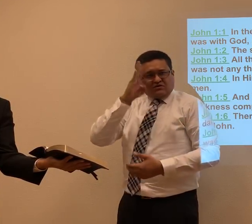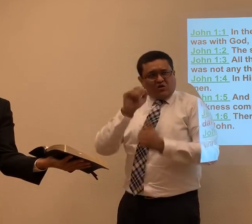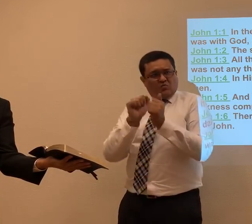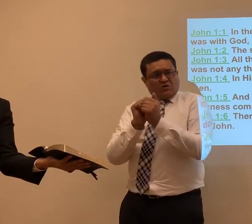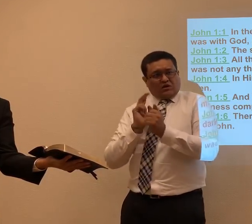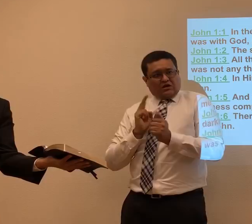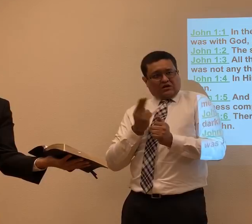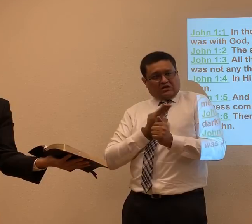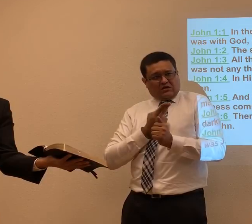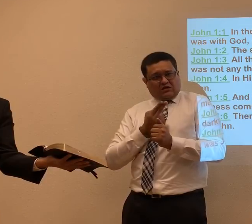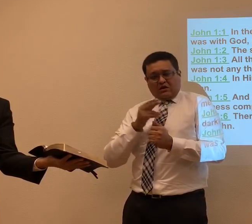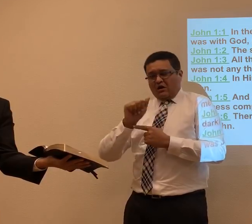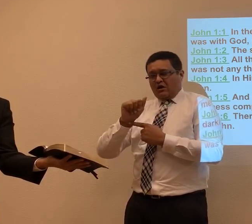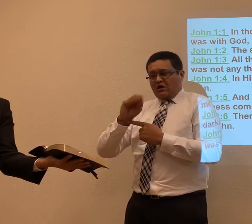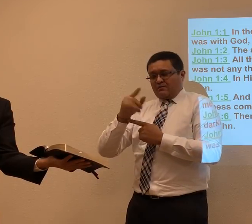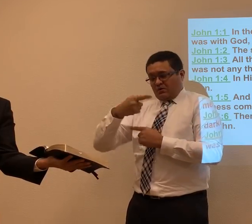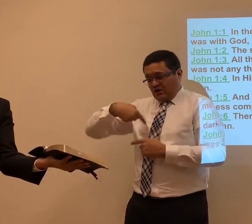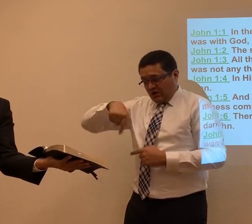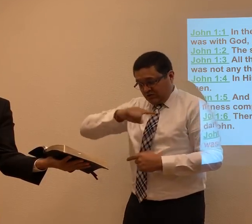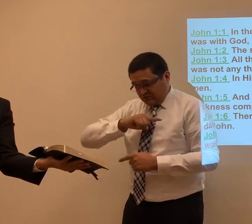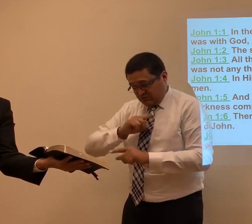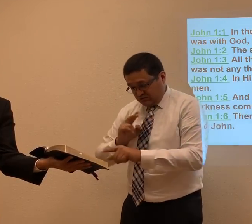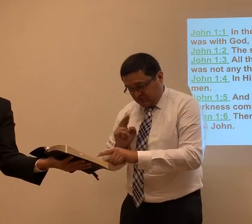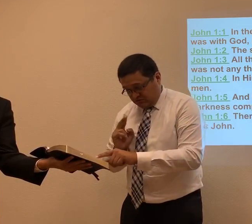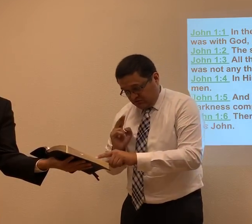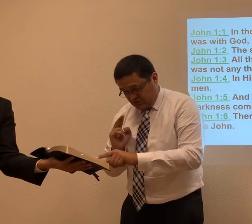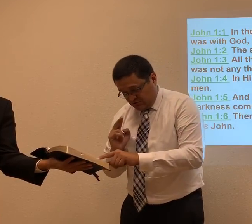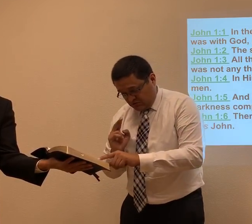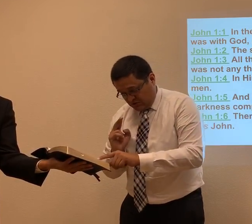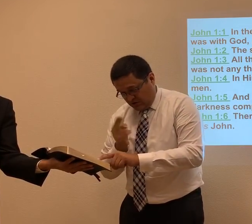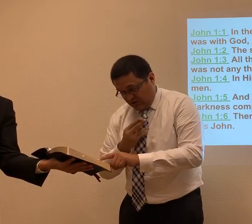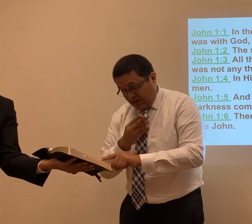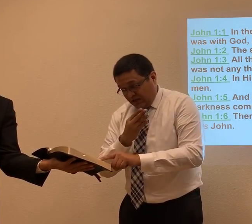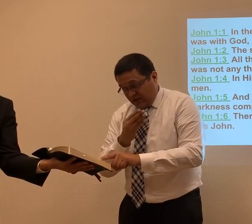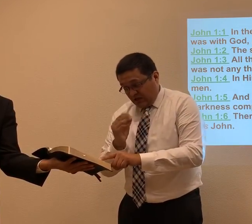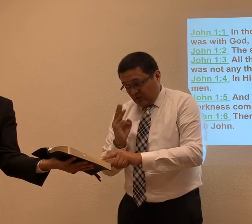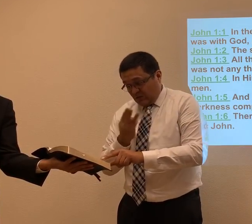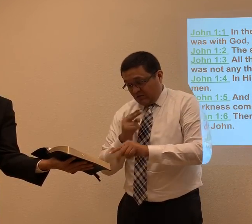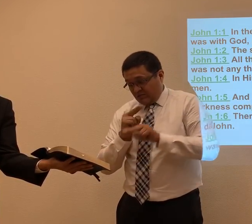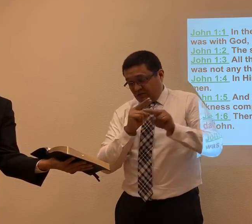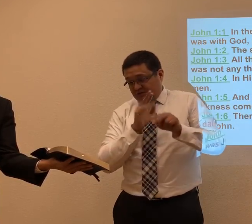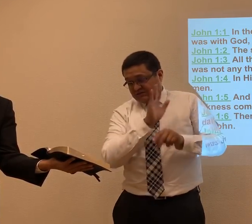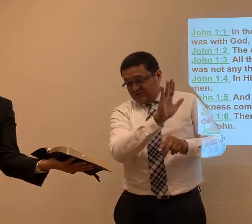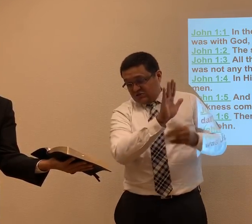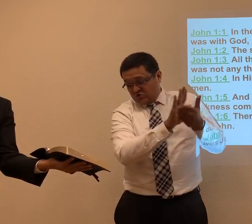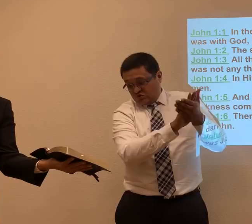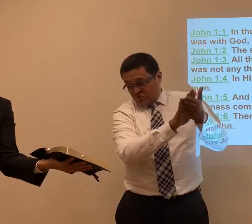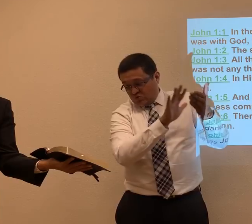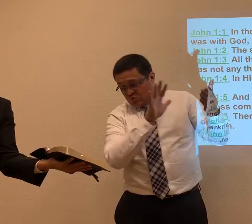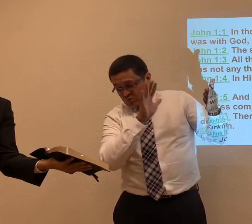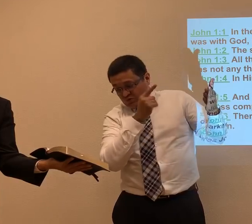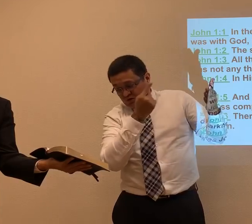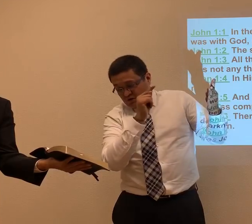among us. So this was, remember, this was God with us. He lived among us, and we beheld his